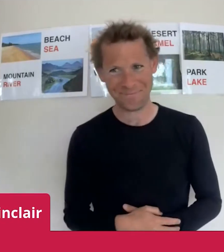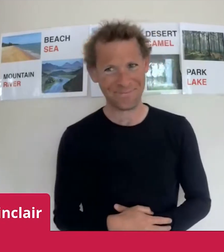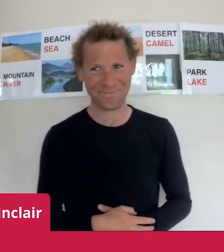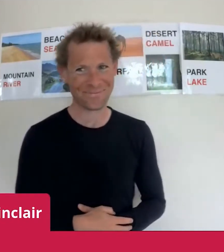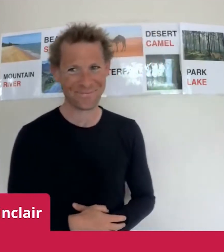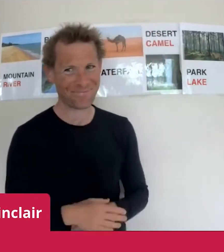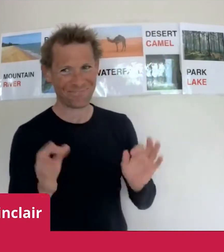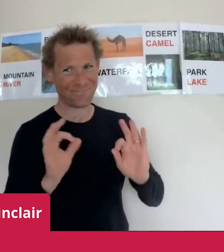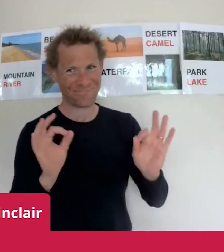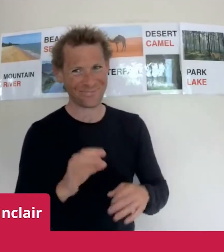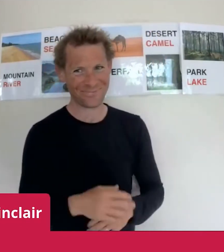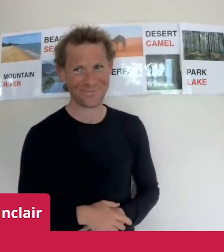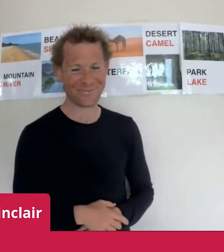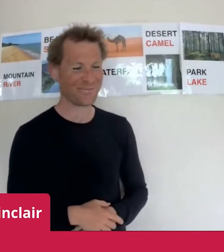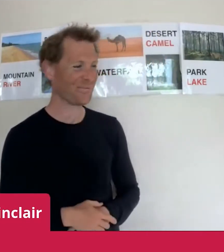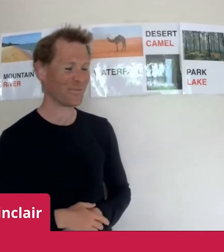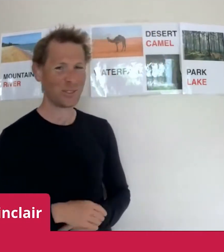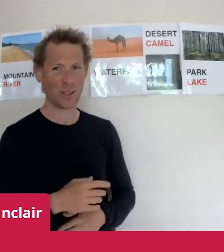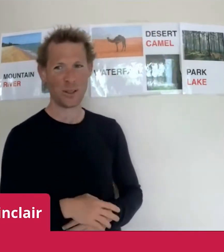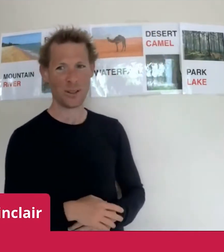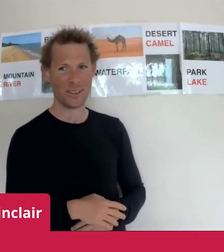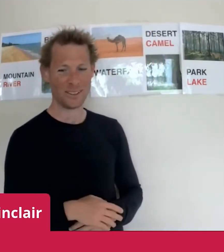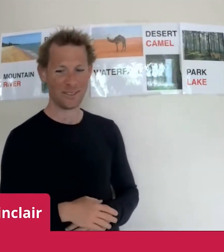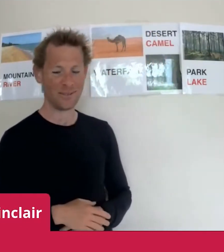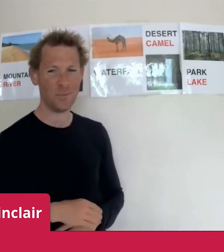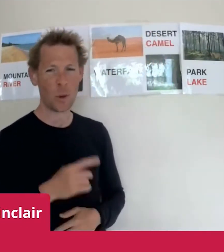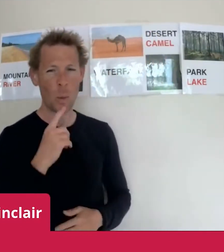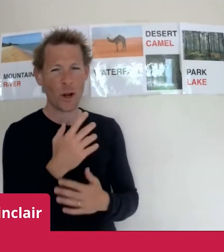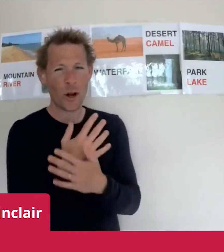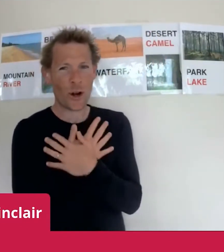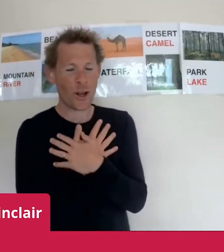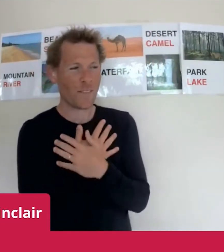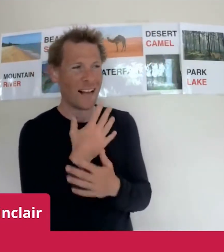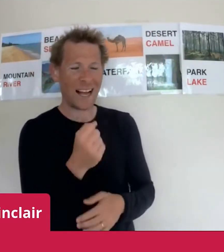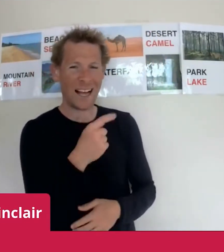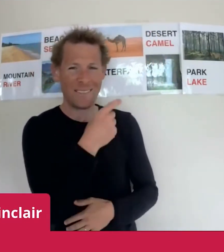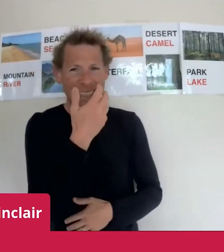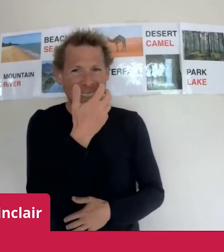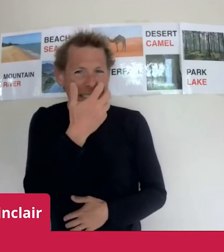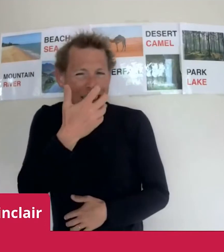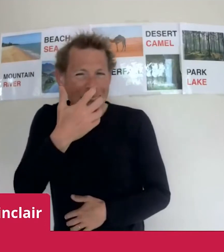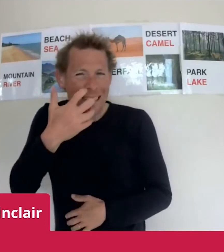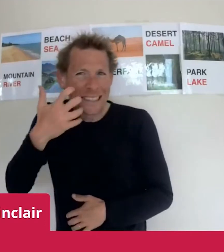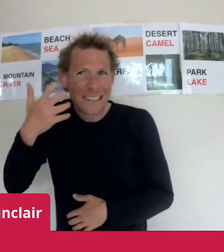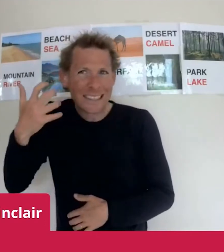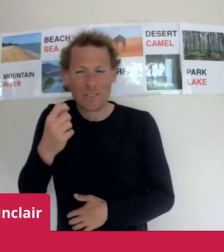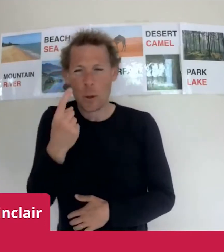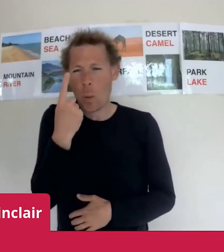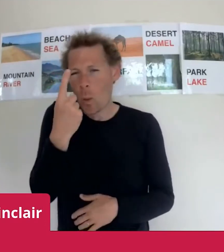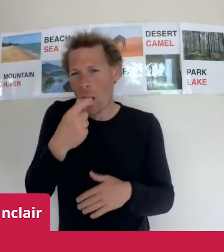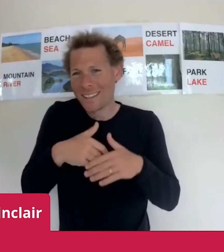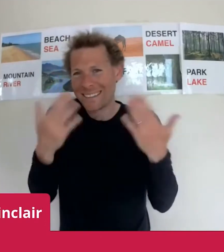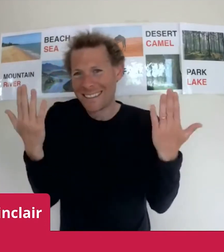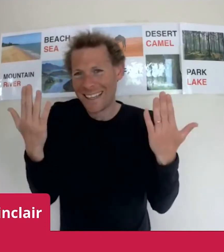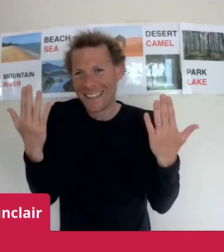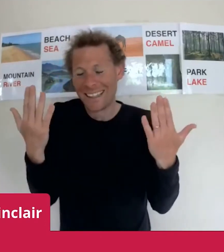Now, in the UK and Ireland, we don't have any deserts, unfortunately, but I'd love